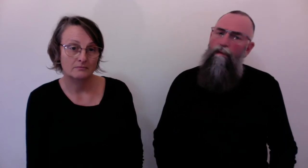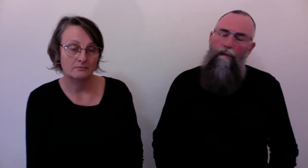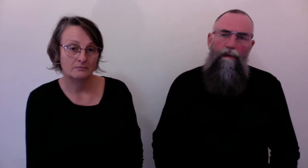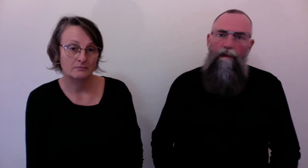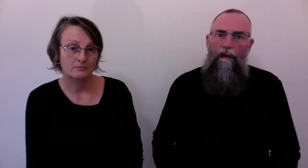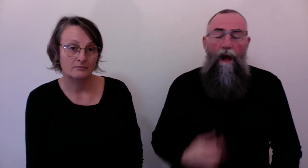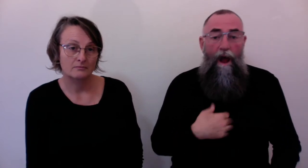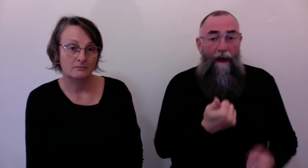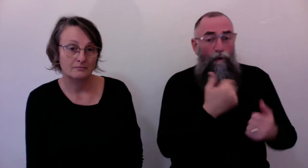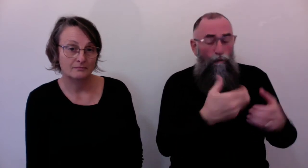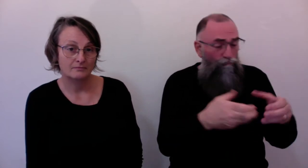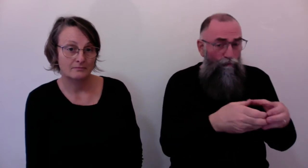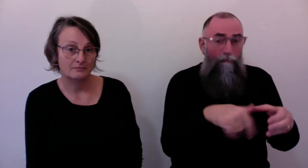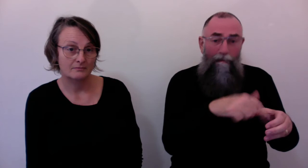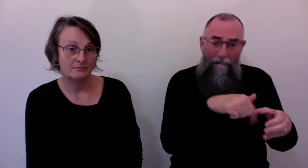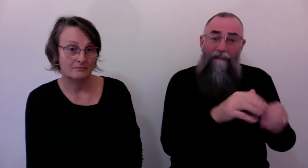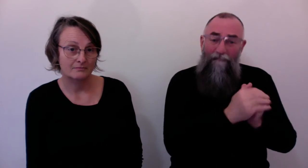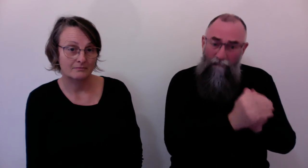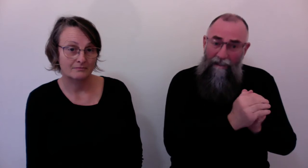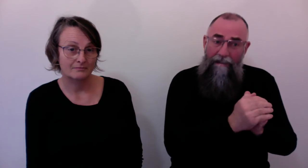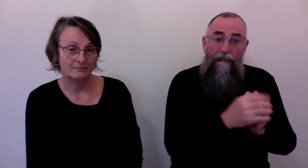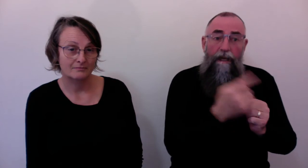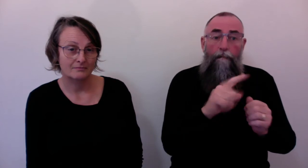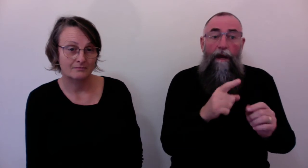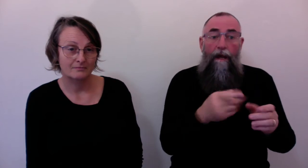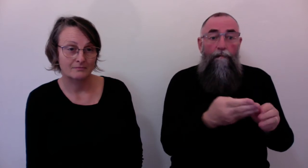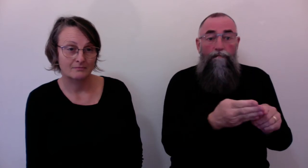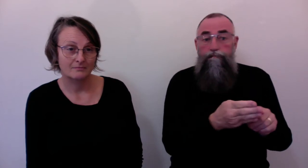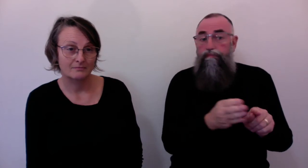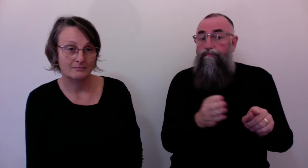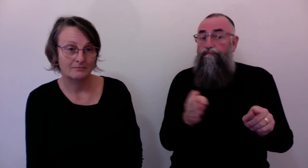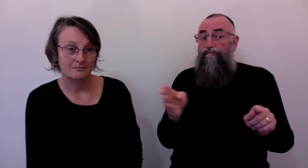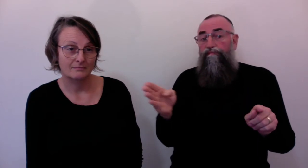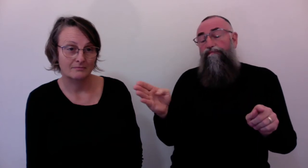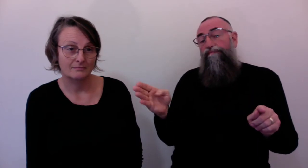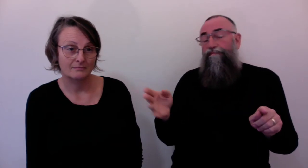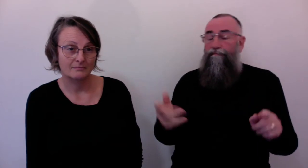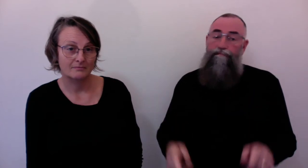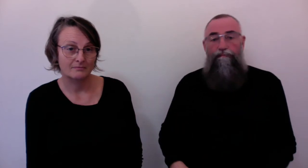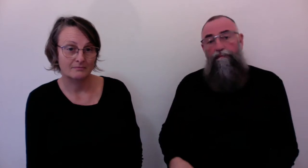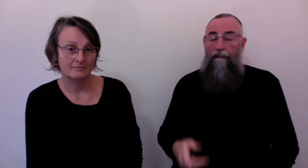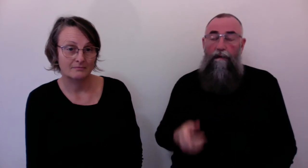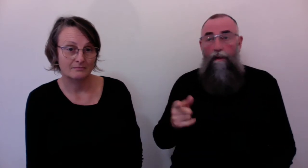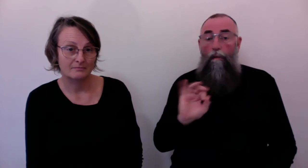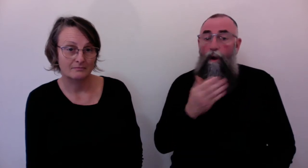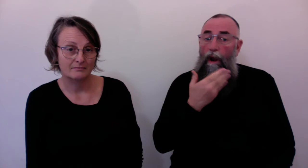good friends who were supportive, and then I had a lot of people who didn't accept me in that way. What kind of stuff